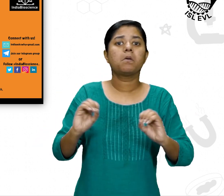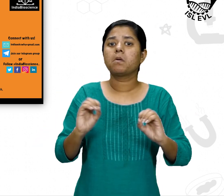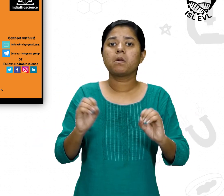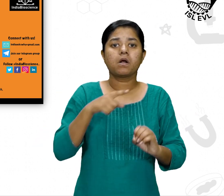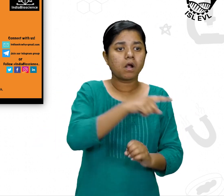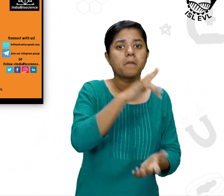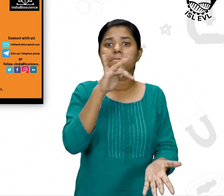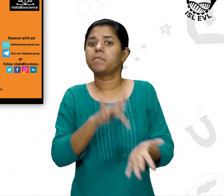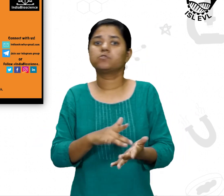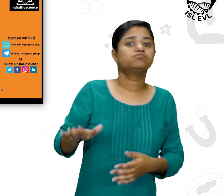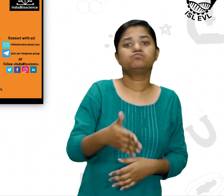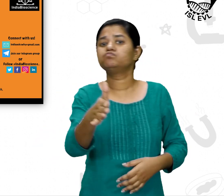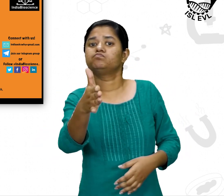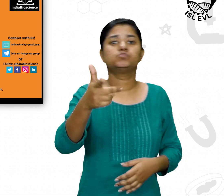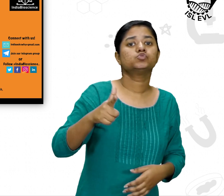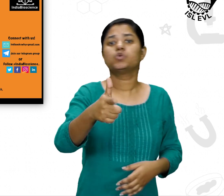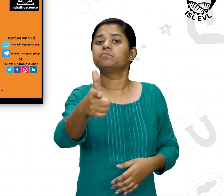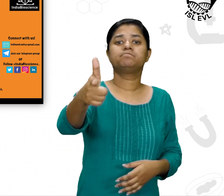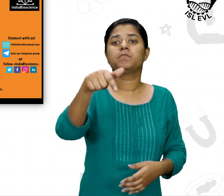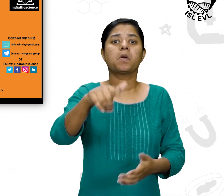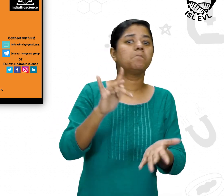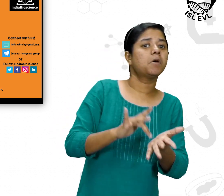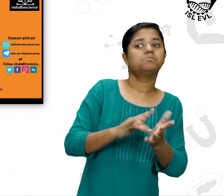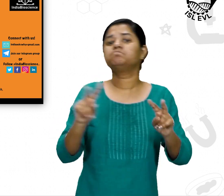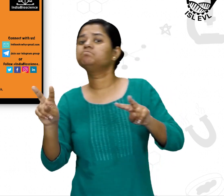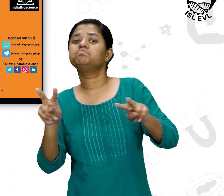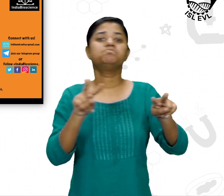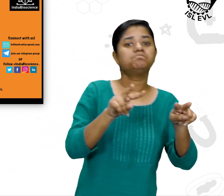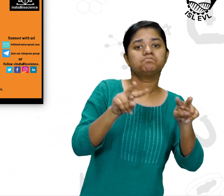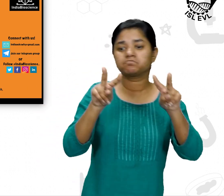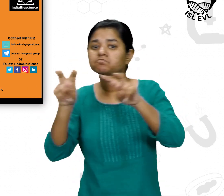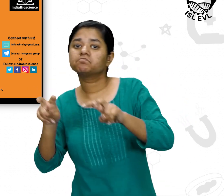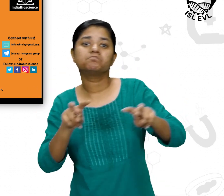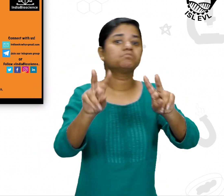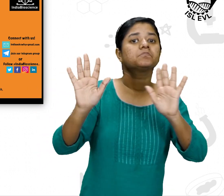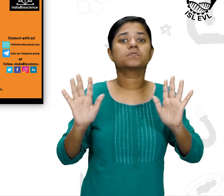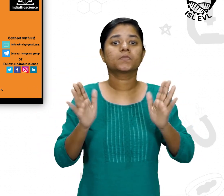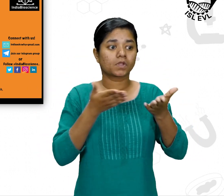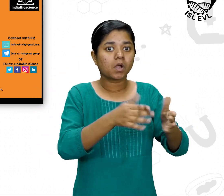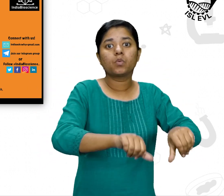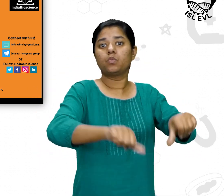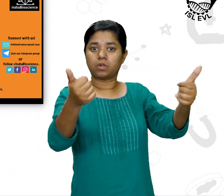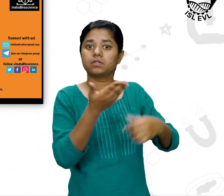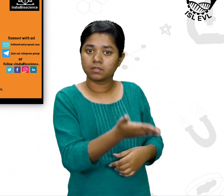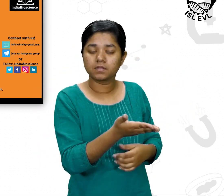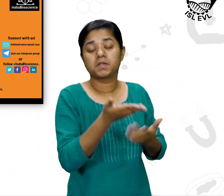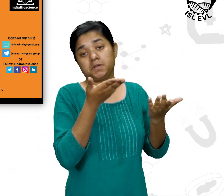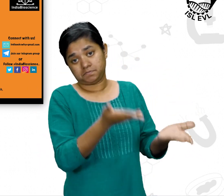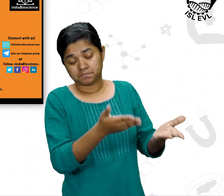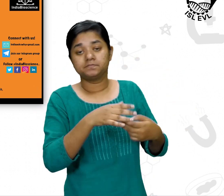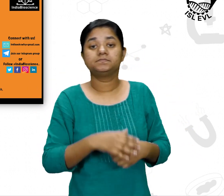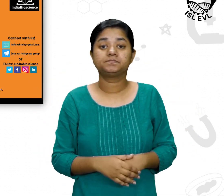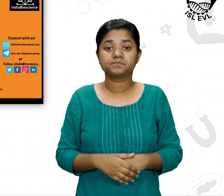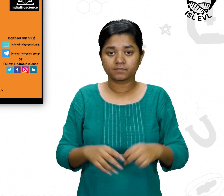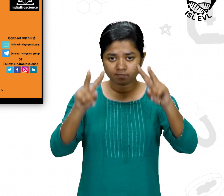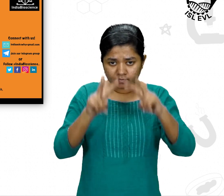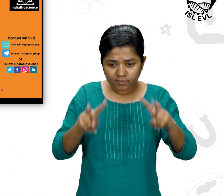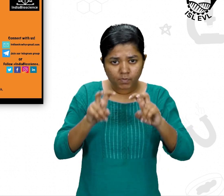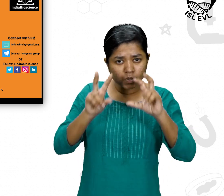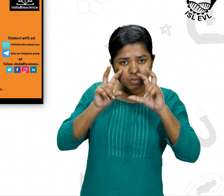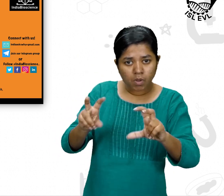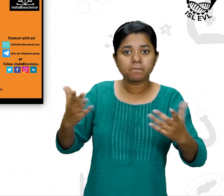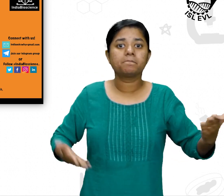decent understanding of the kind of behaviors the animals are exhibiting. Well, sadly, we have to wrap up things.